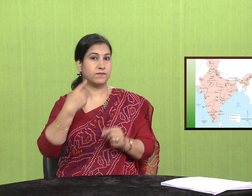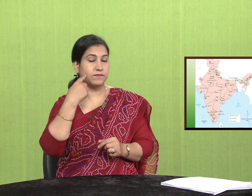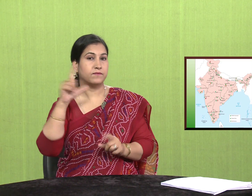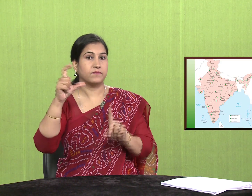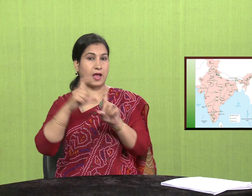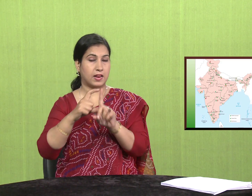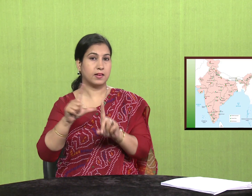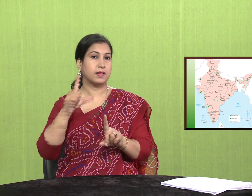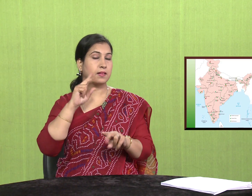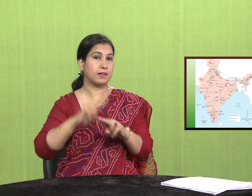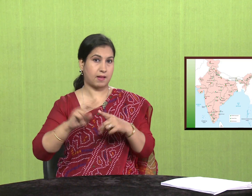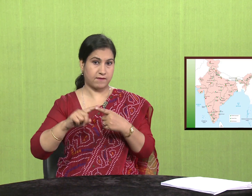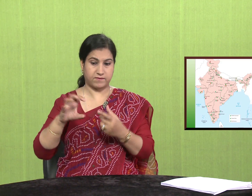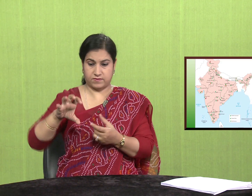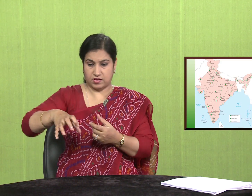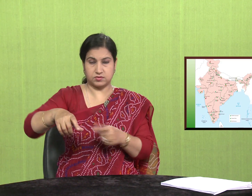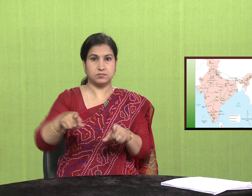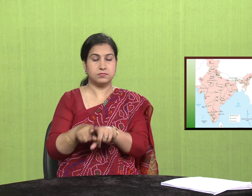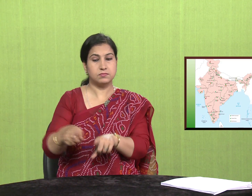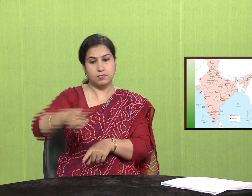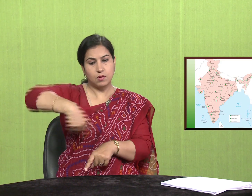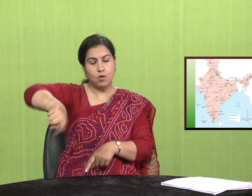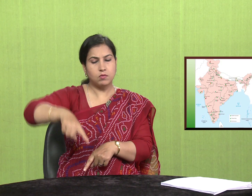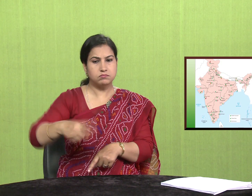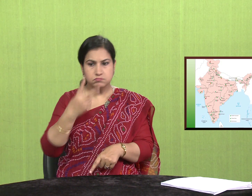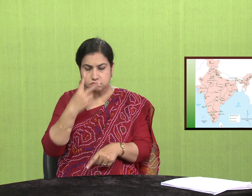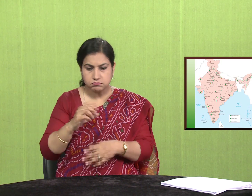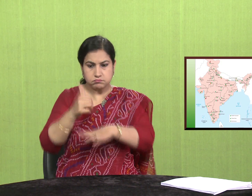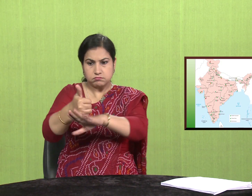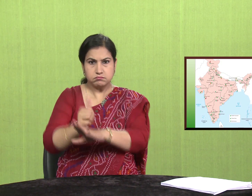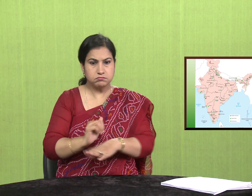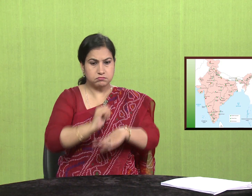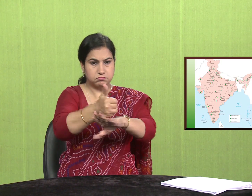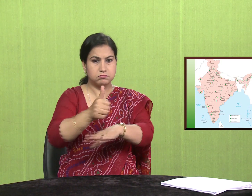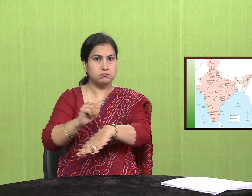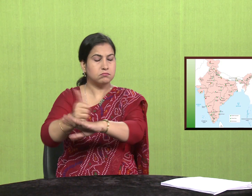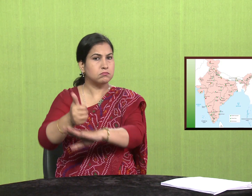and protected areas first got established in the year